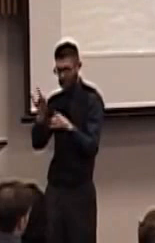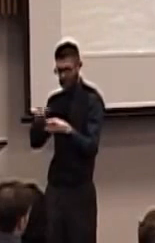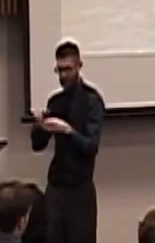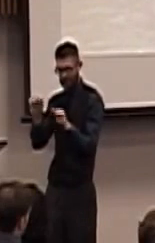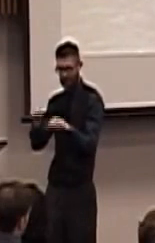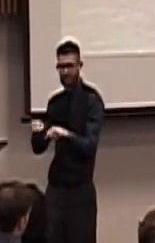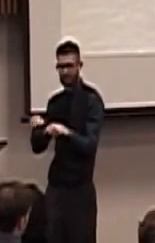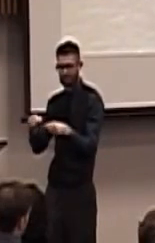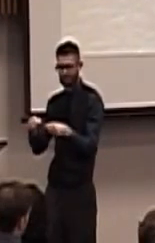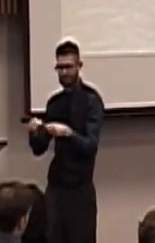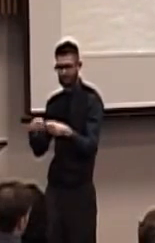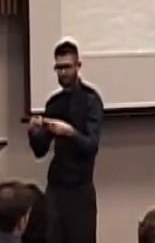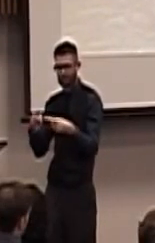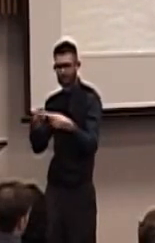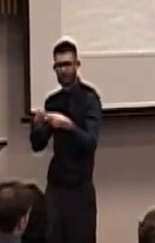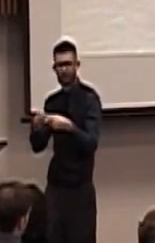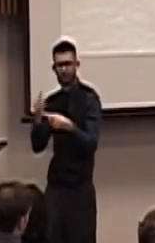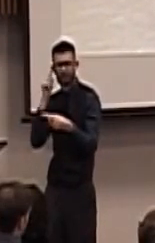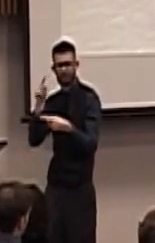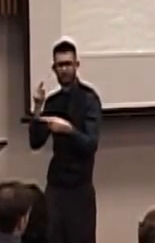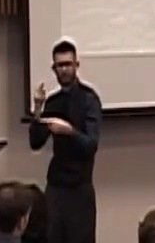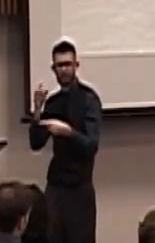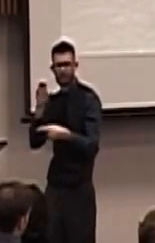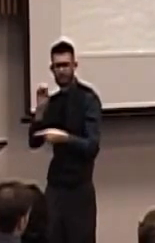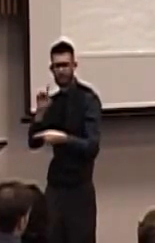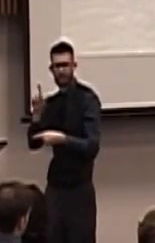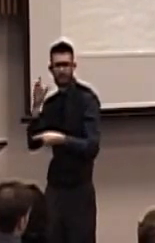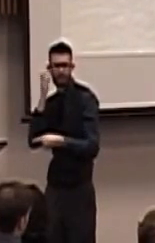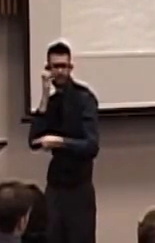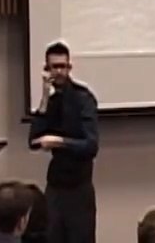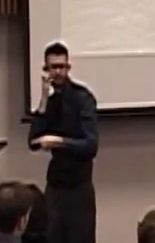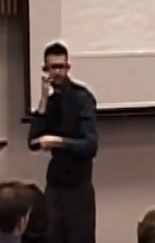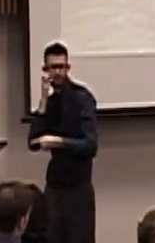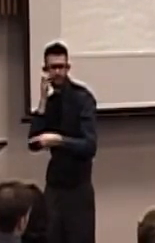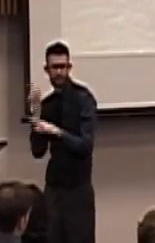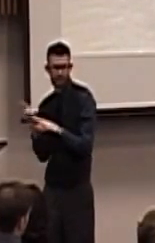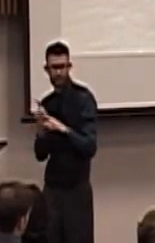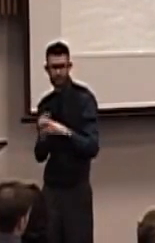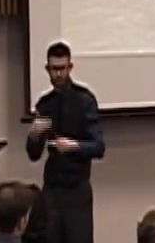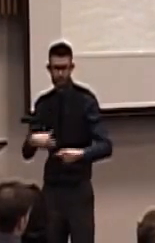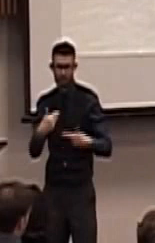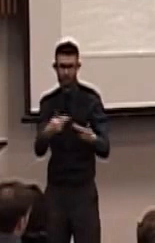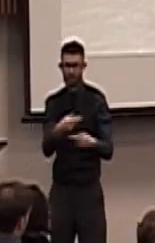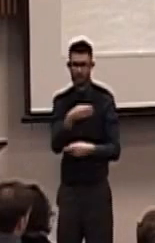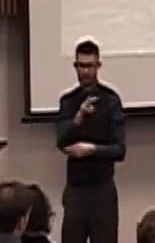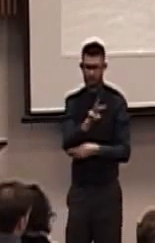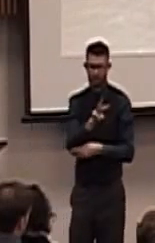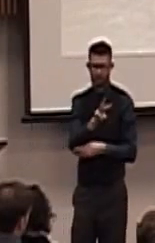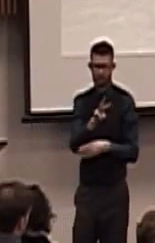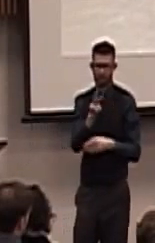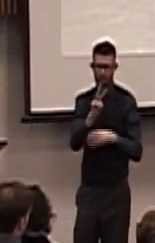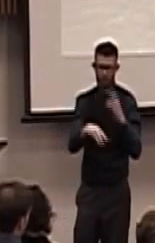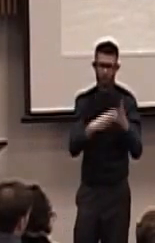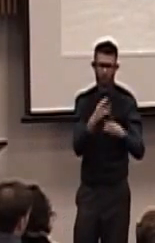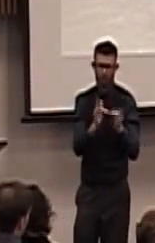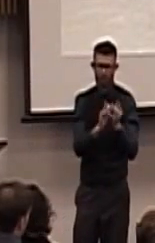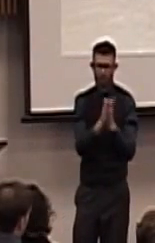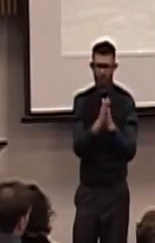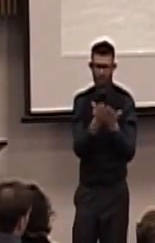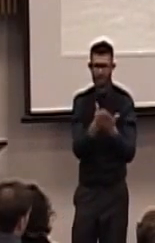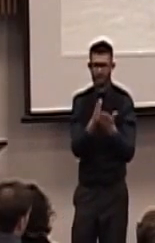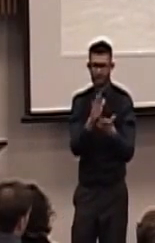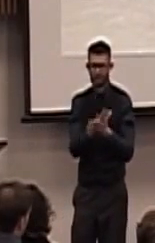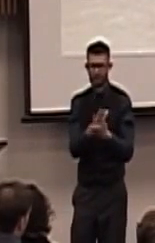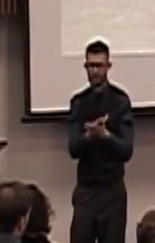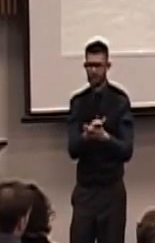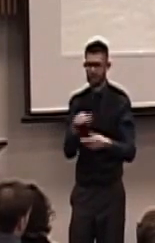at the same time you're charging their cell phone, you offer them a World Bible School course. By the way, South Sudan Bible School has their own